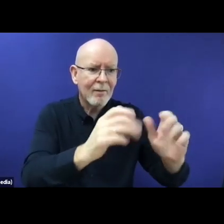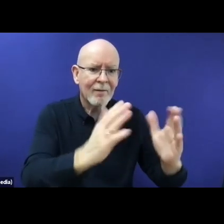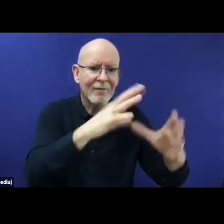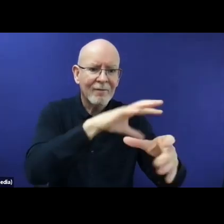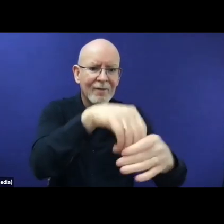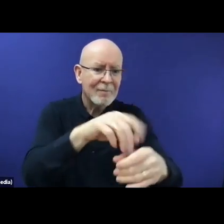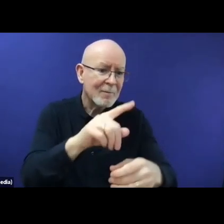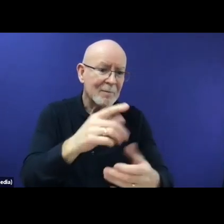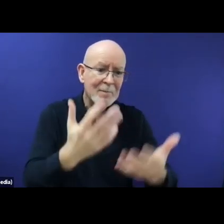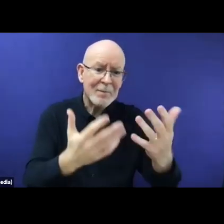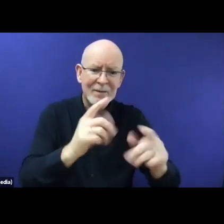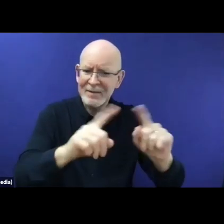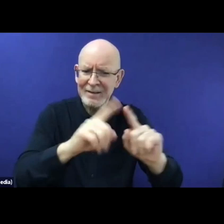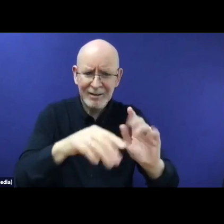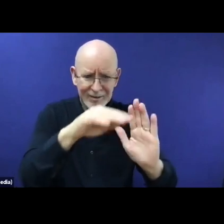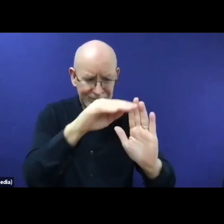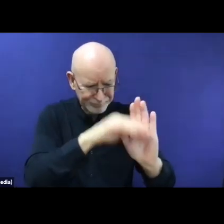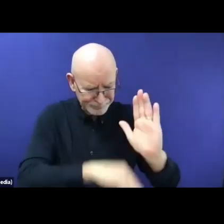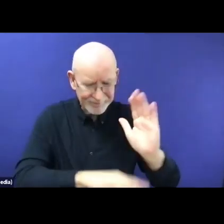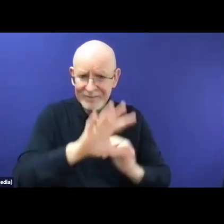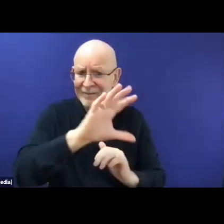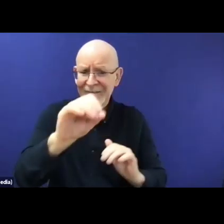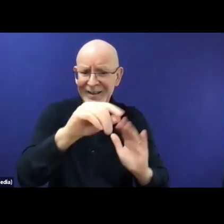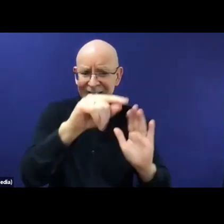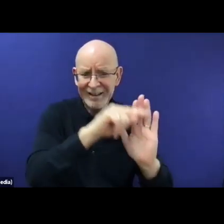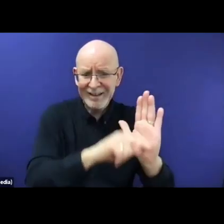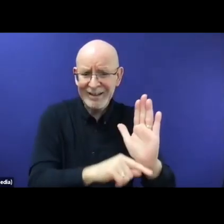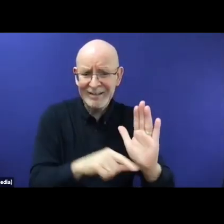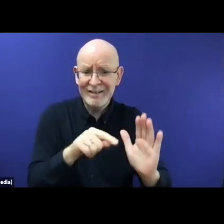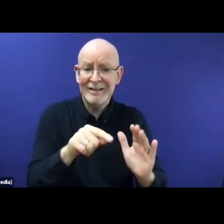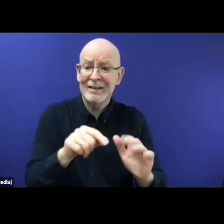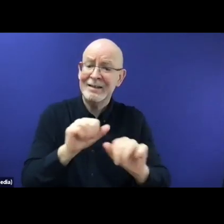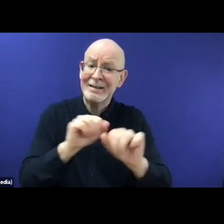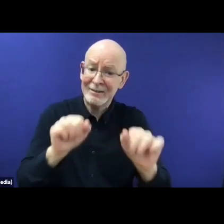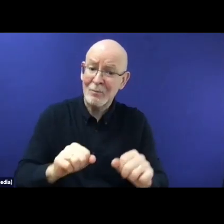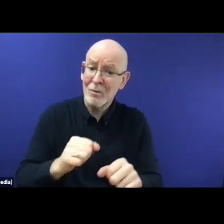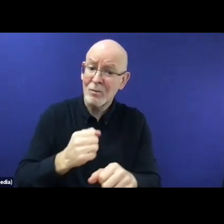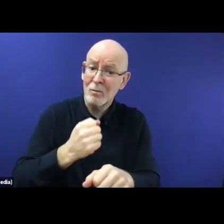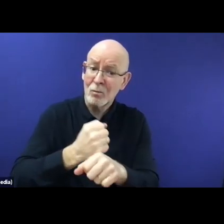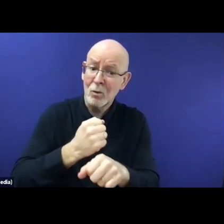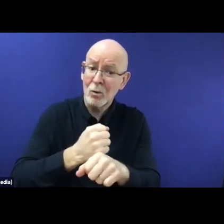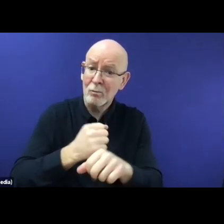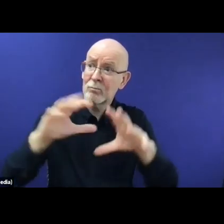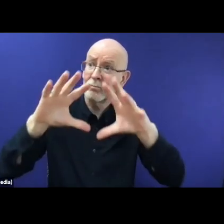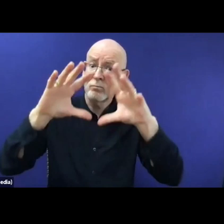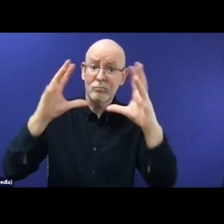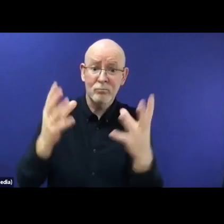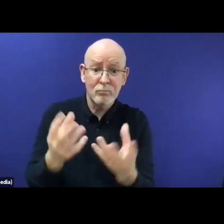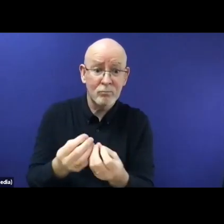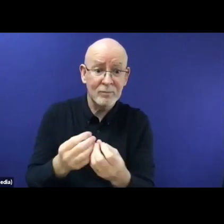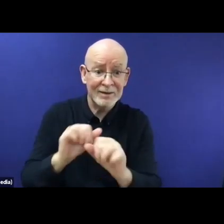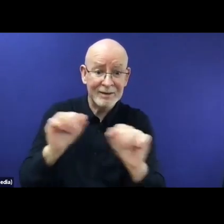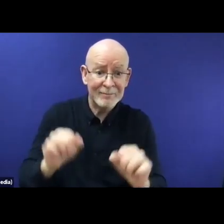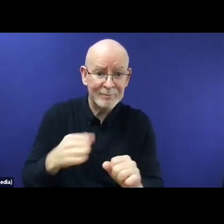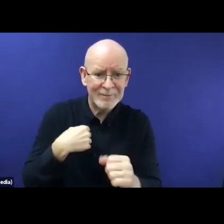how we could collaborate in advancing the cases we make. And of course, also extending cooperation to other parts of the UN in highlighting the